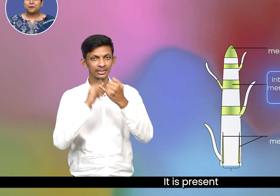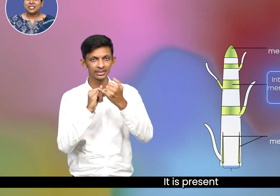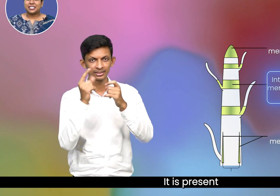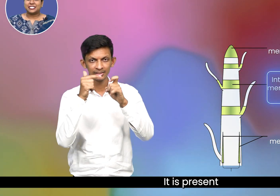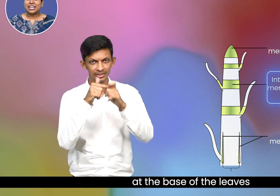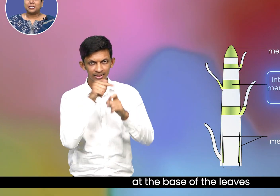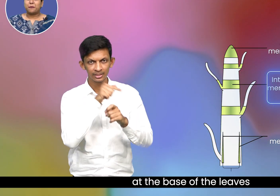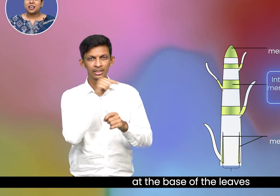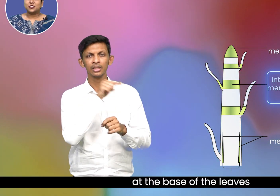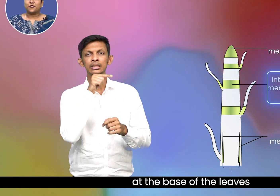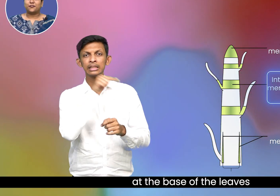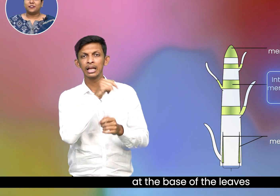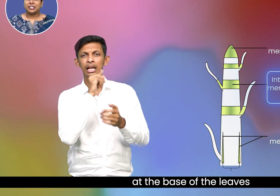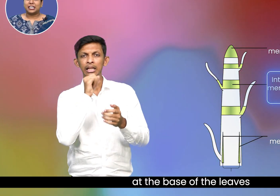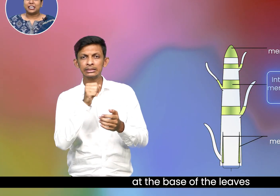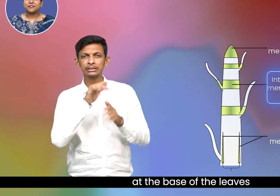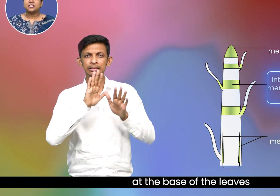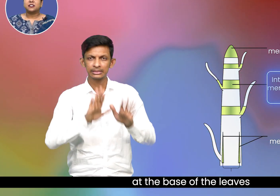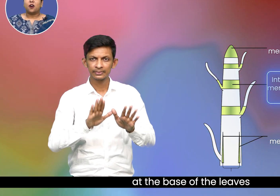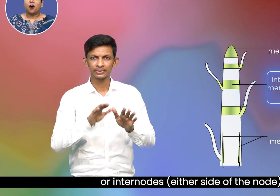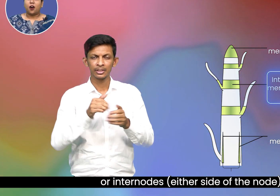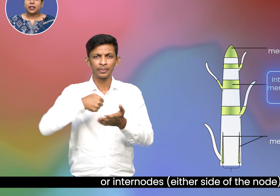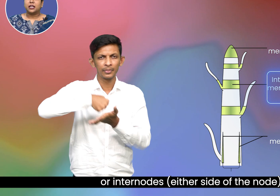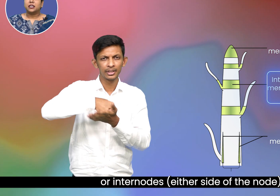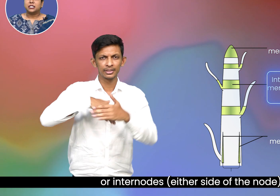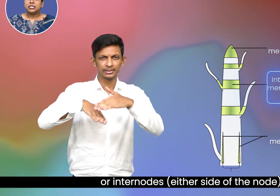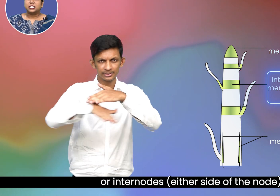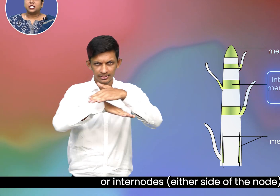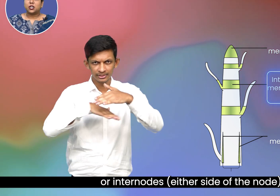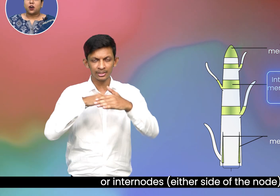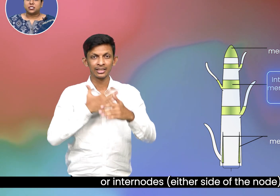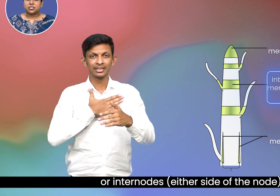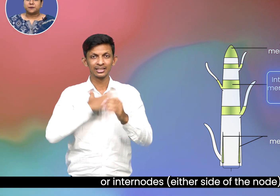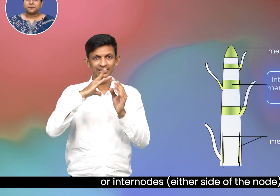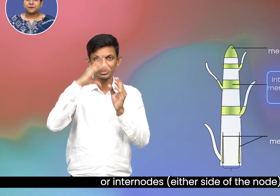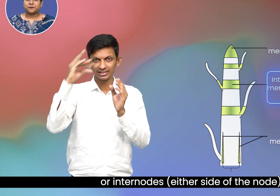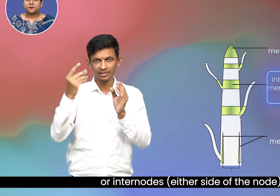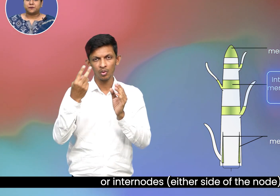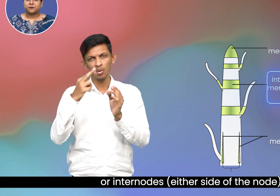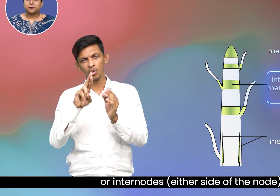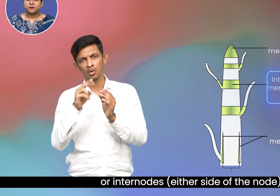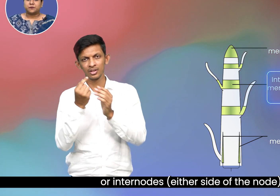It is present at the base of the leaves or internodes.